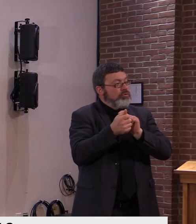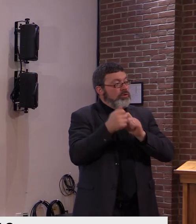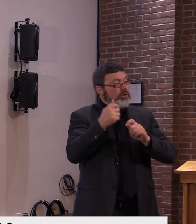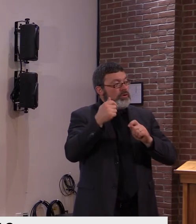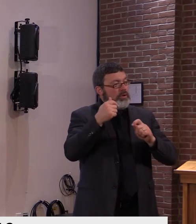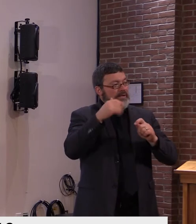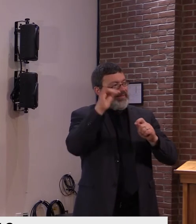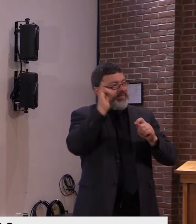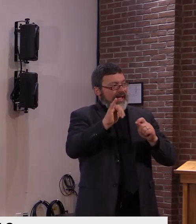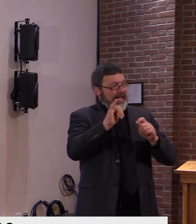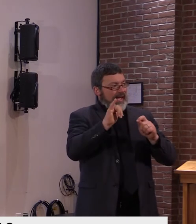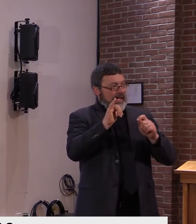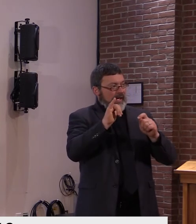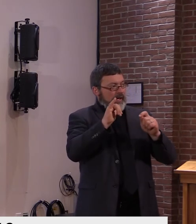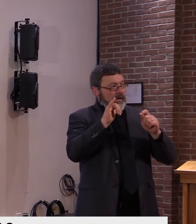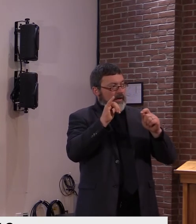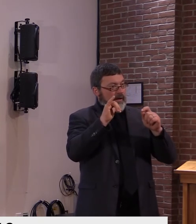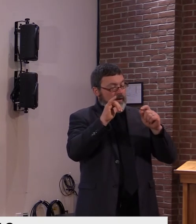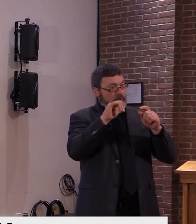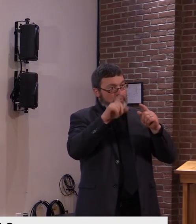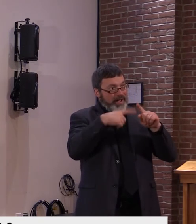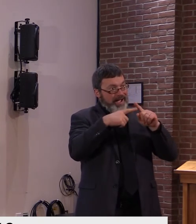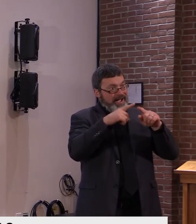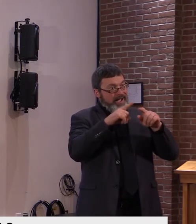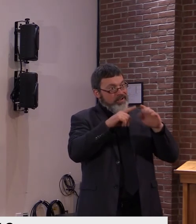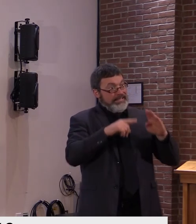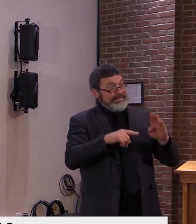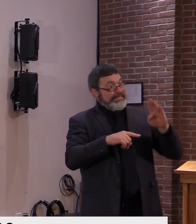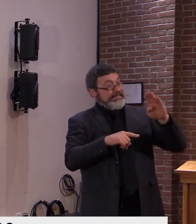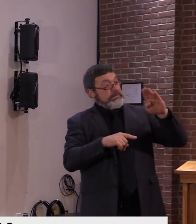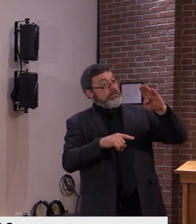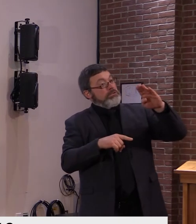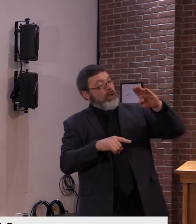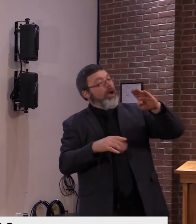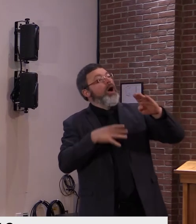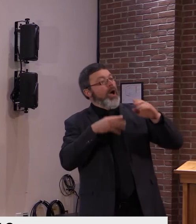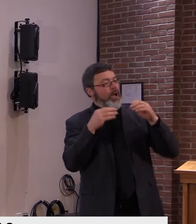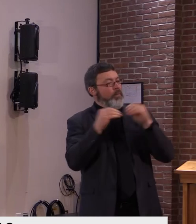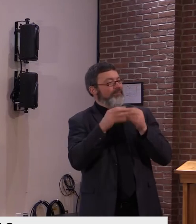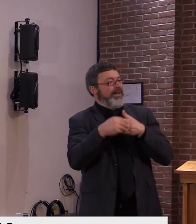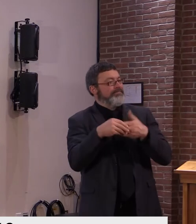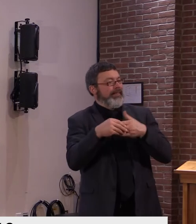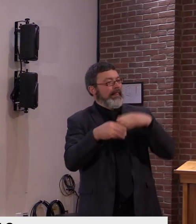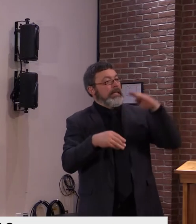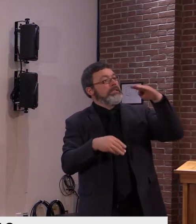place after Halloween. So hopefully we can get back to where we were